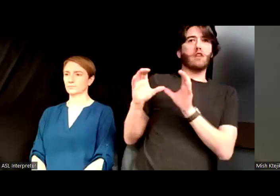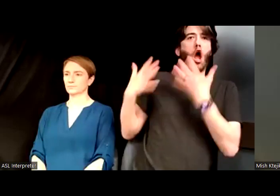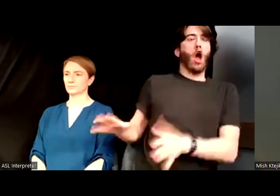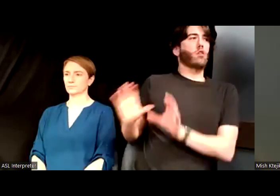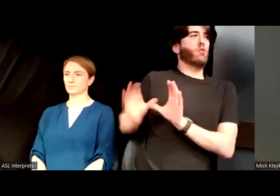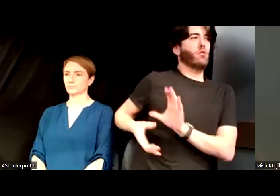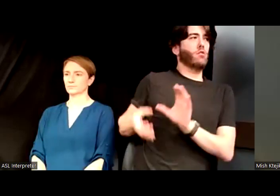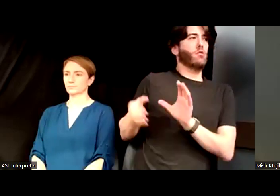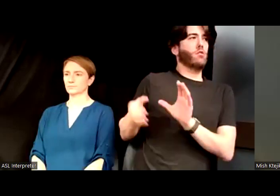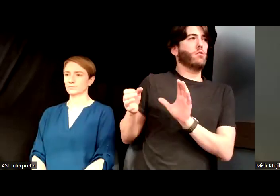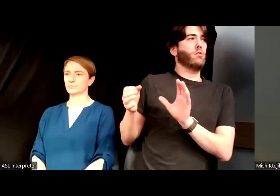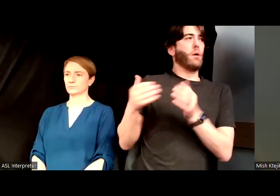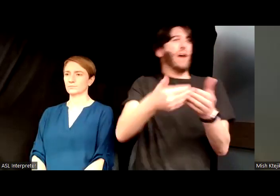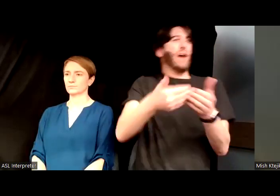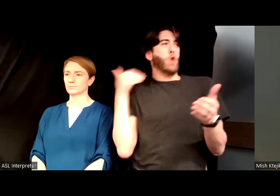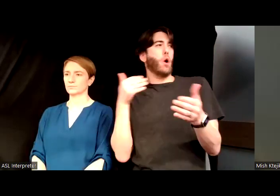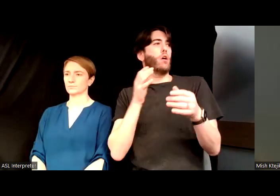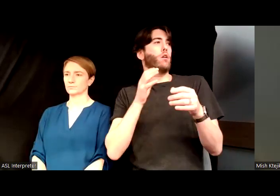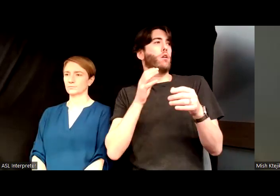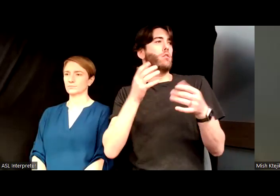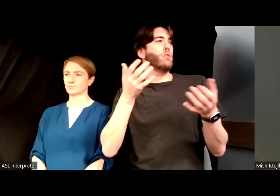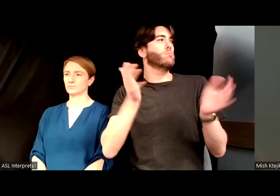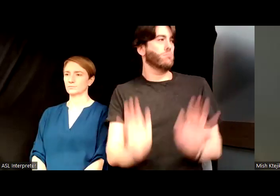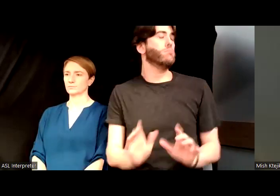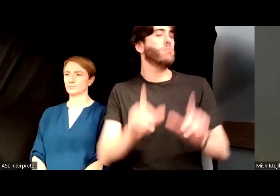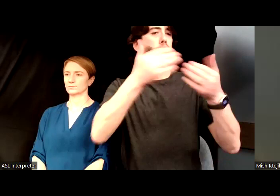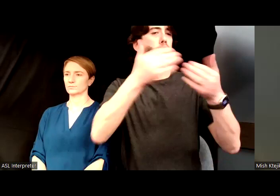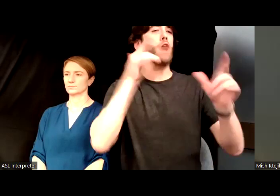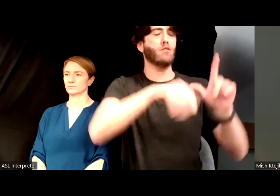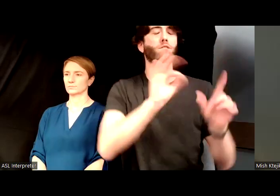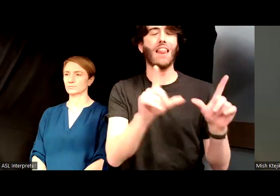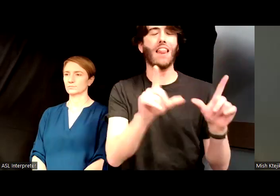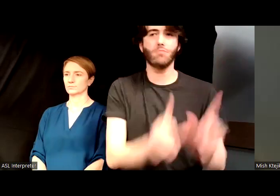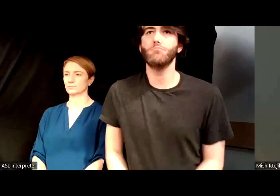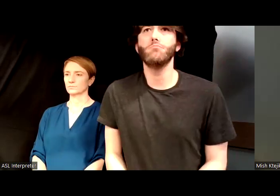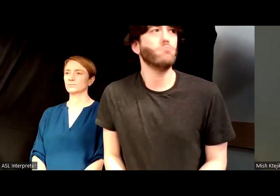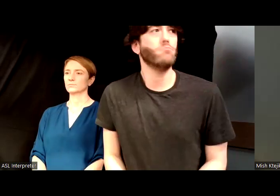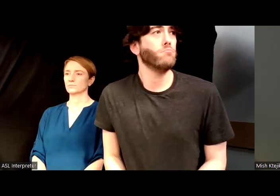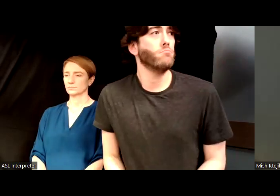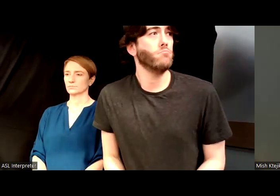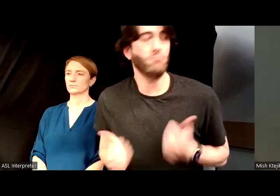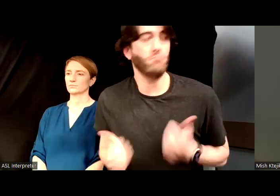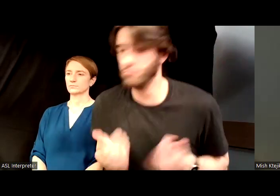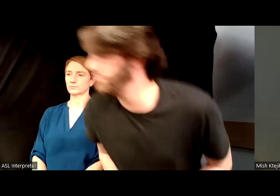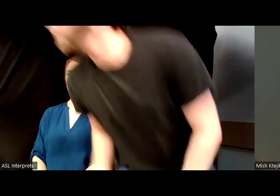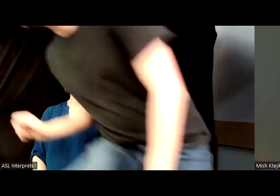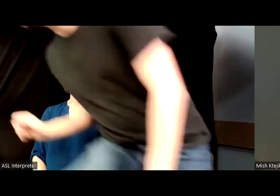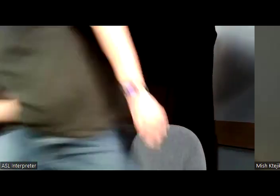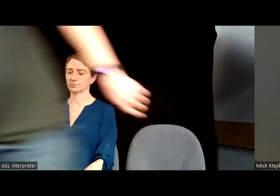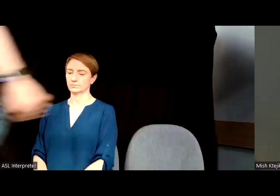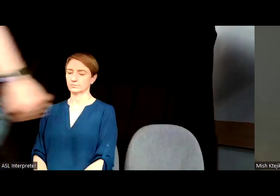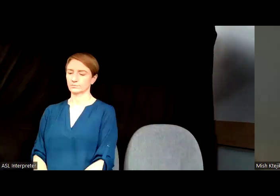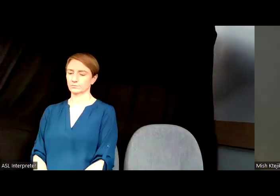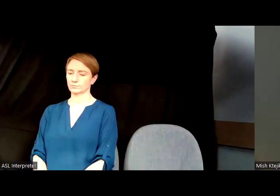her license was not expired, but their certification was expired. So again,